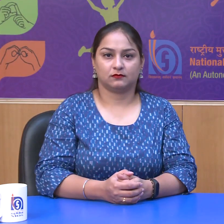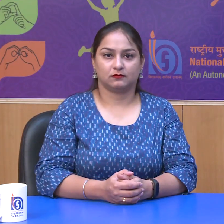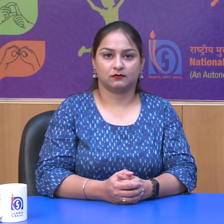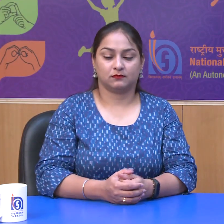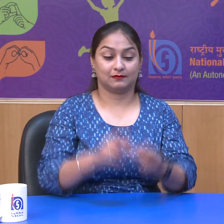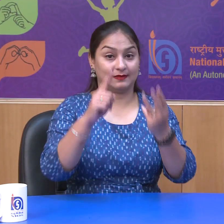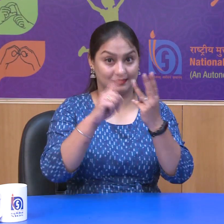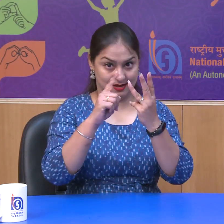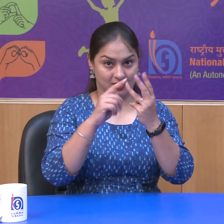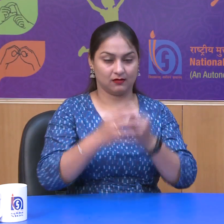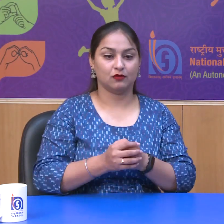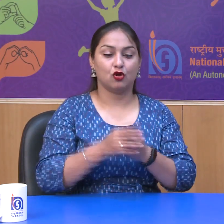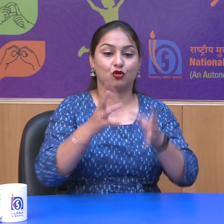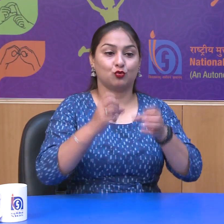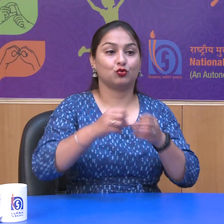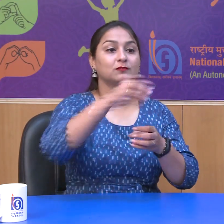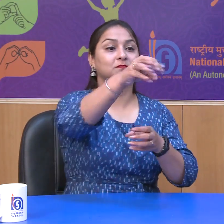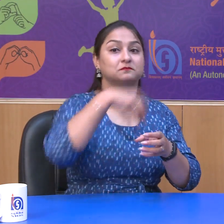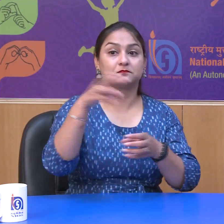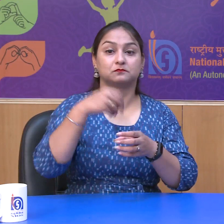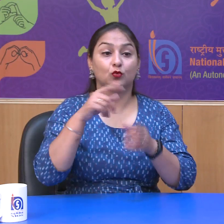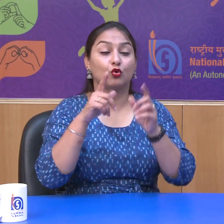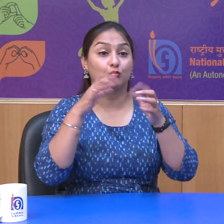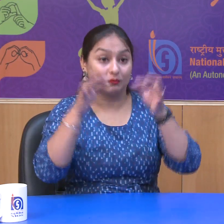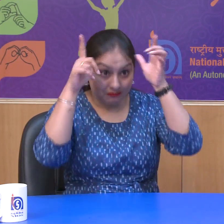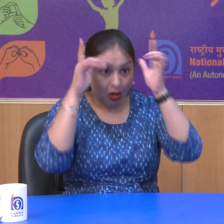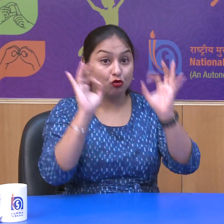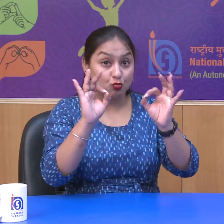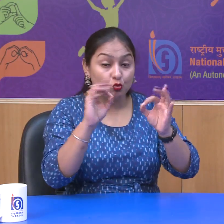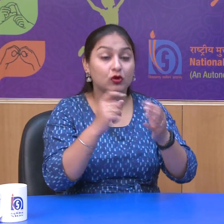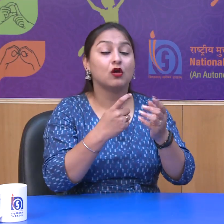Third is collection of quality milk from members in rural areas.